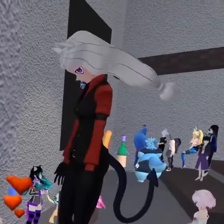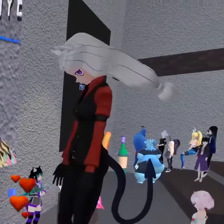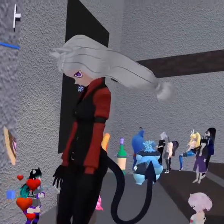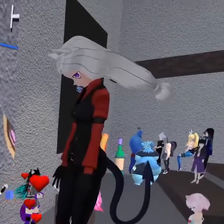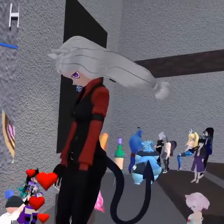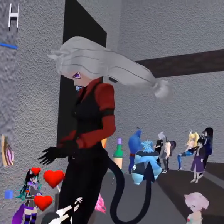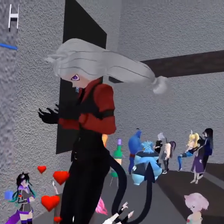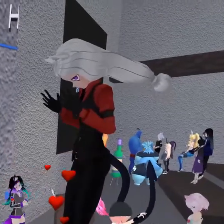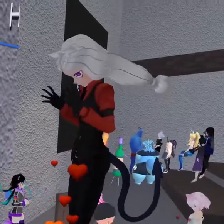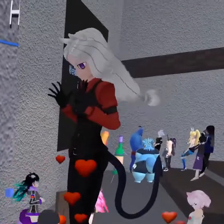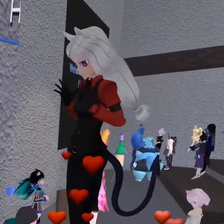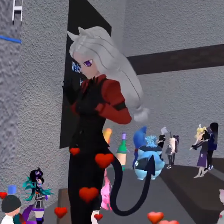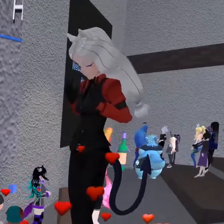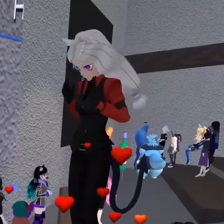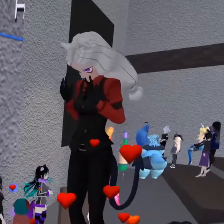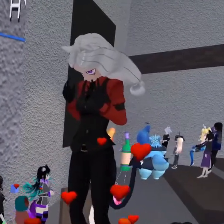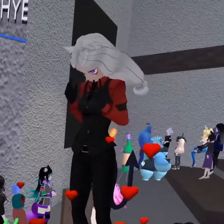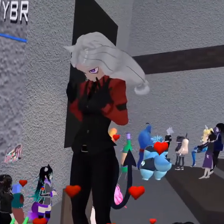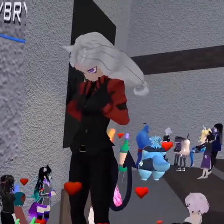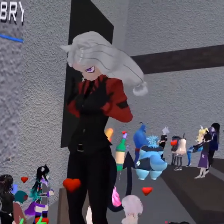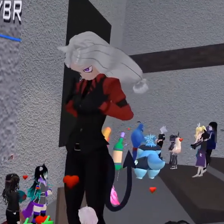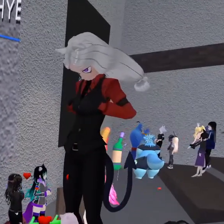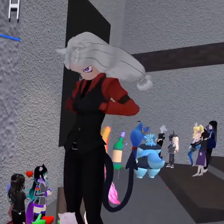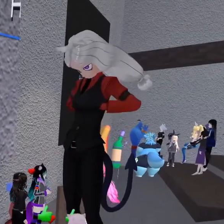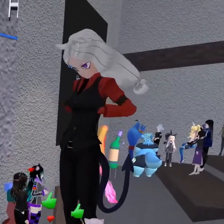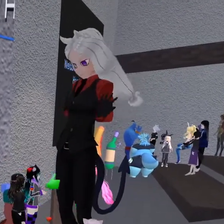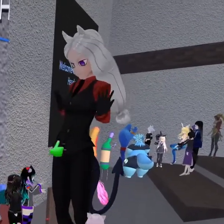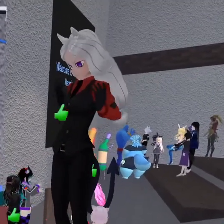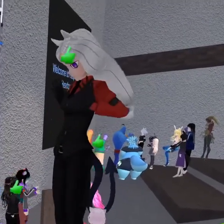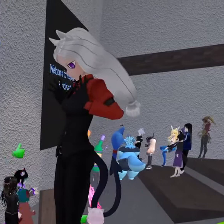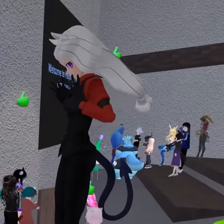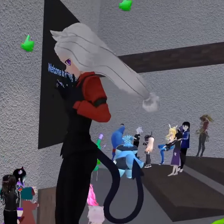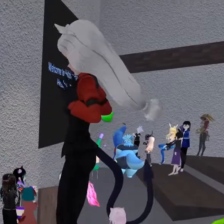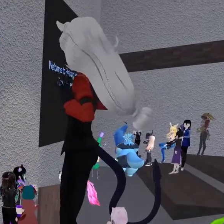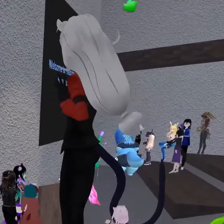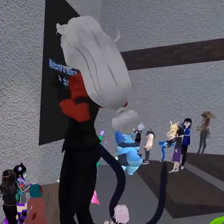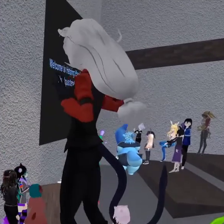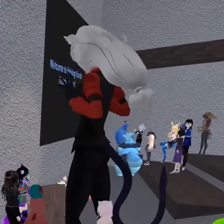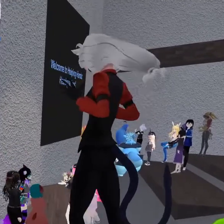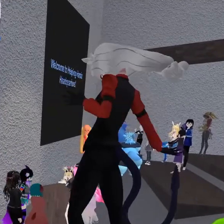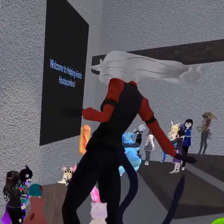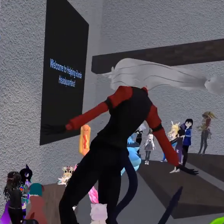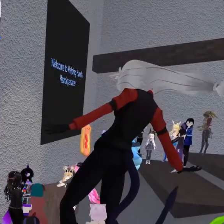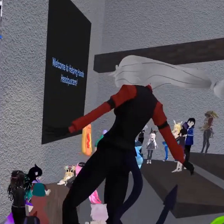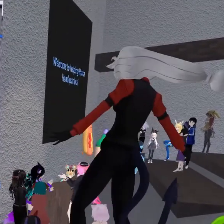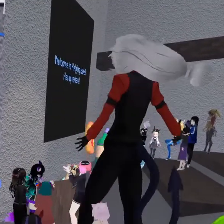One critique. It's super short. Make sure you set up cake. Make sure you say Oh, yeah, we cake. we have a cake for you, and then bring